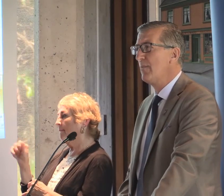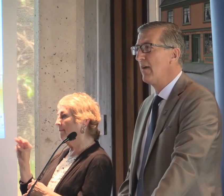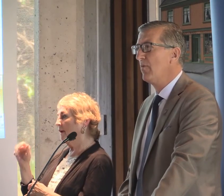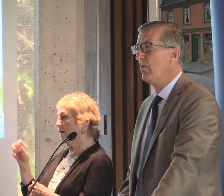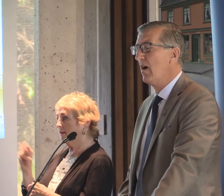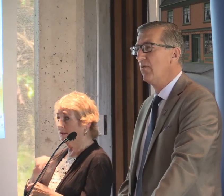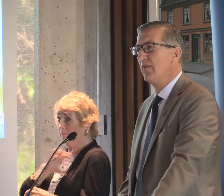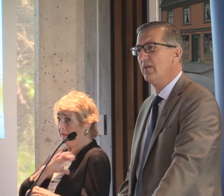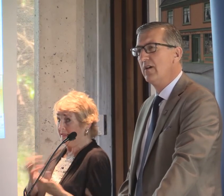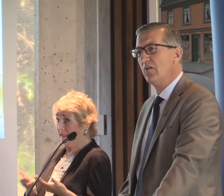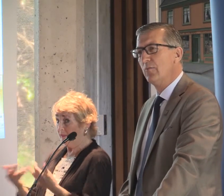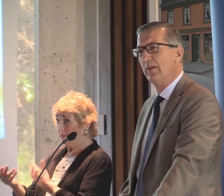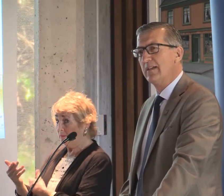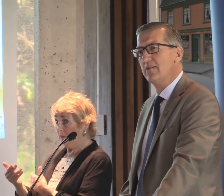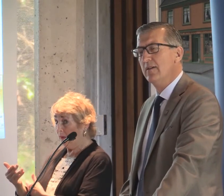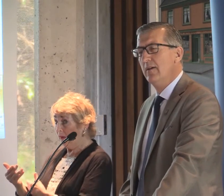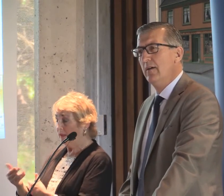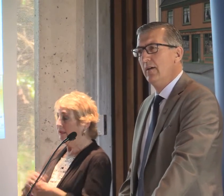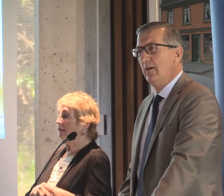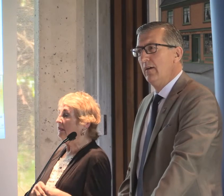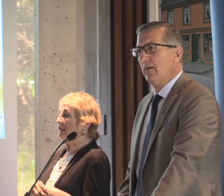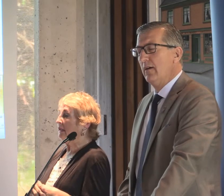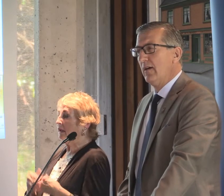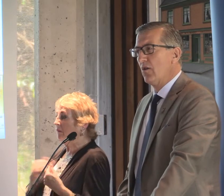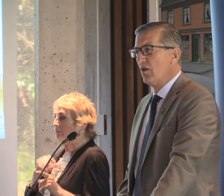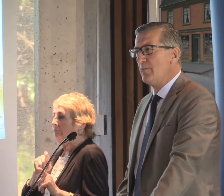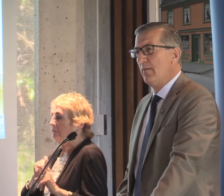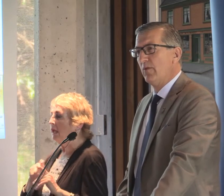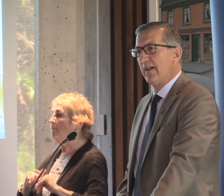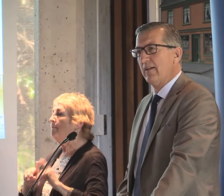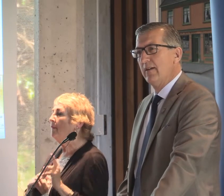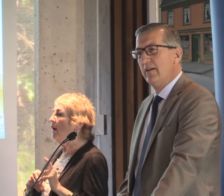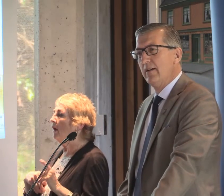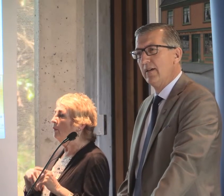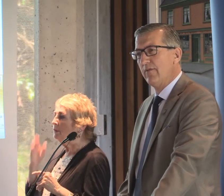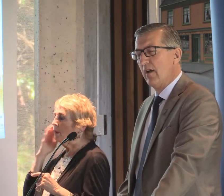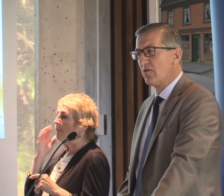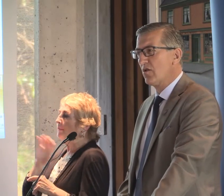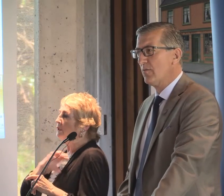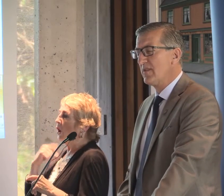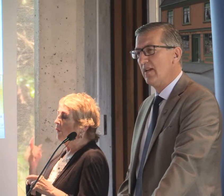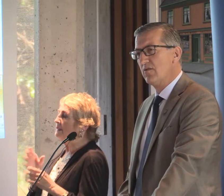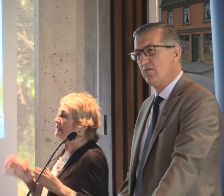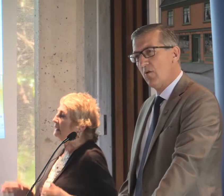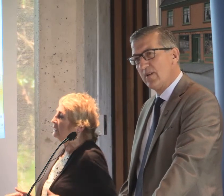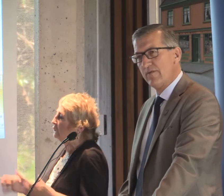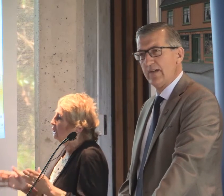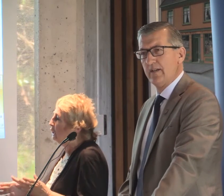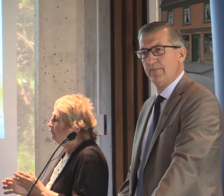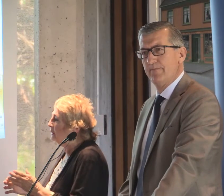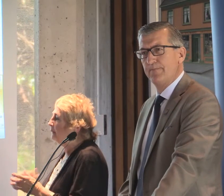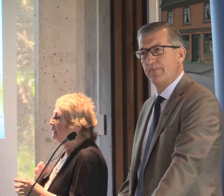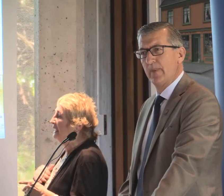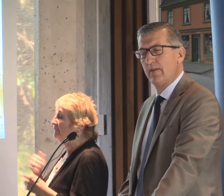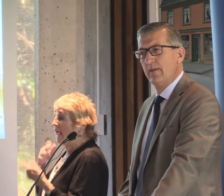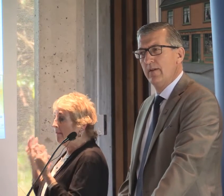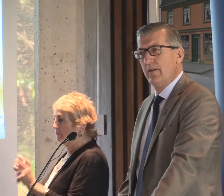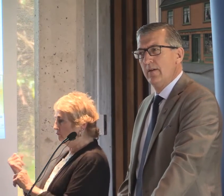them on the spot, but we often hear the police encourage people that in a violent circumstance, don't intervene.